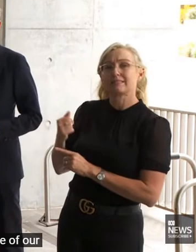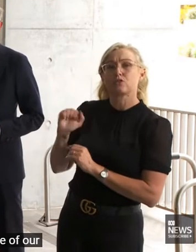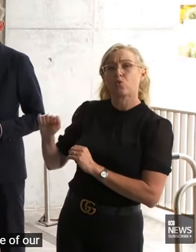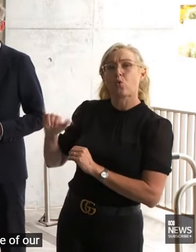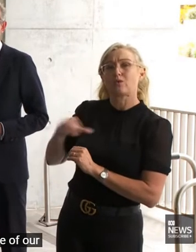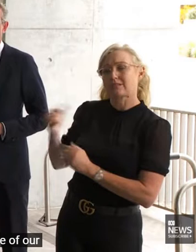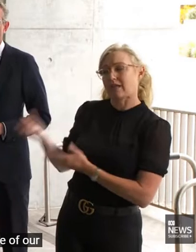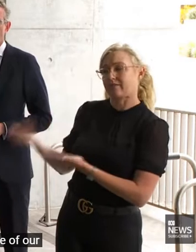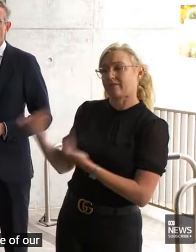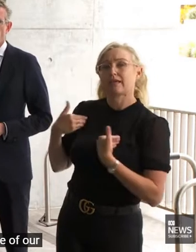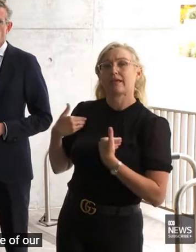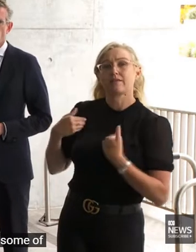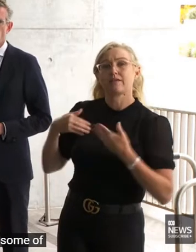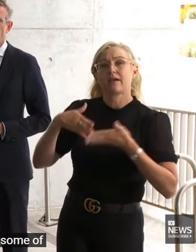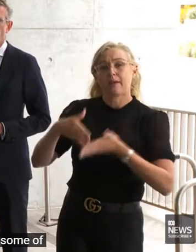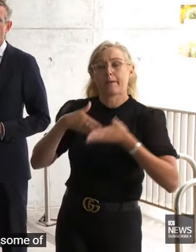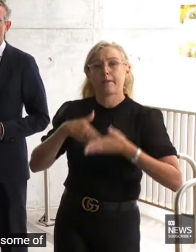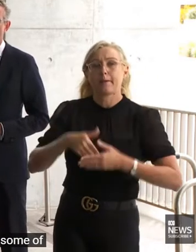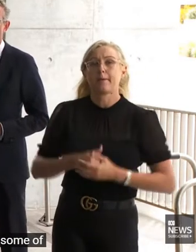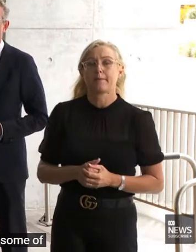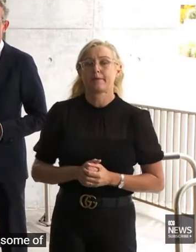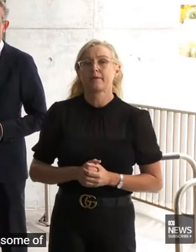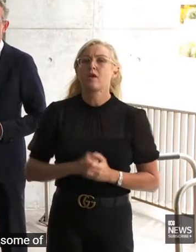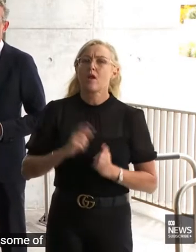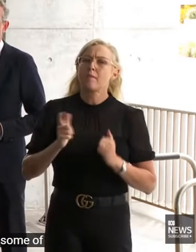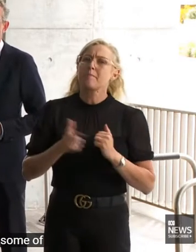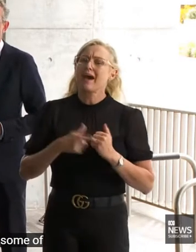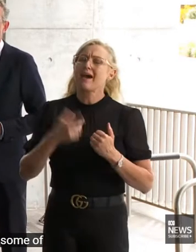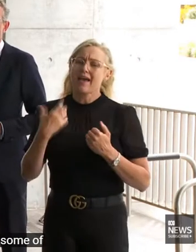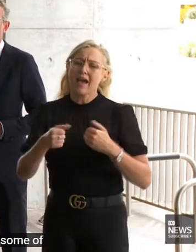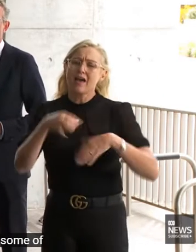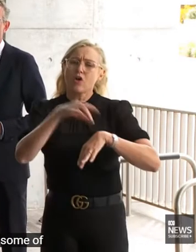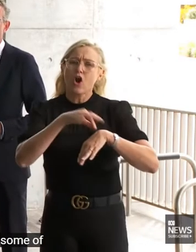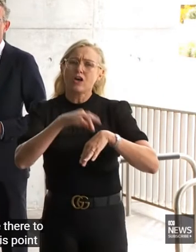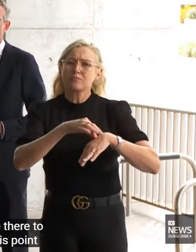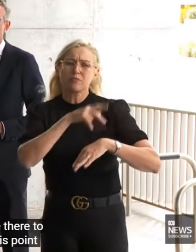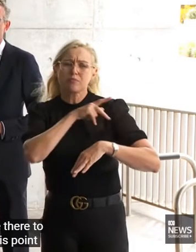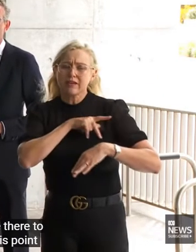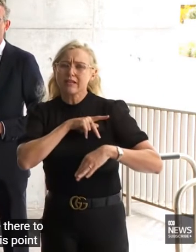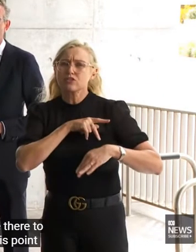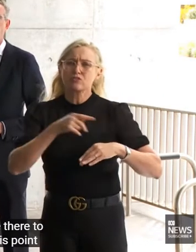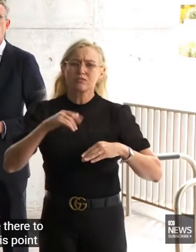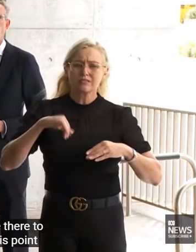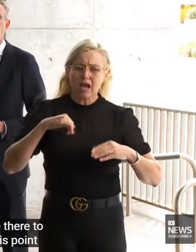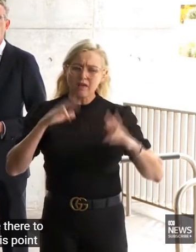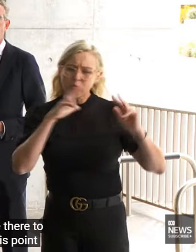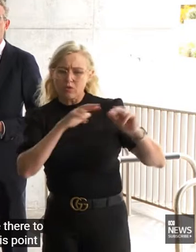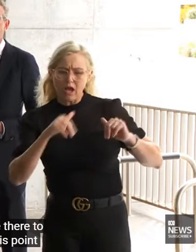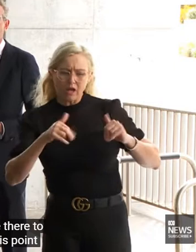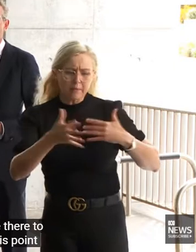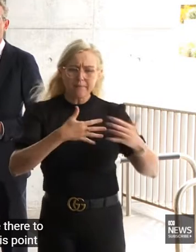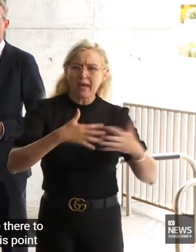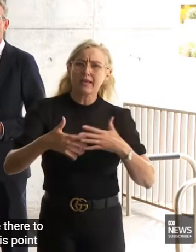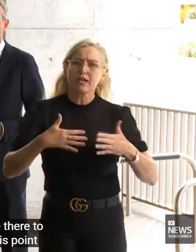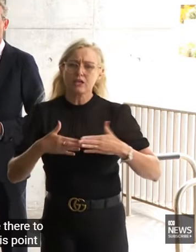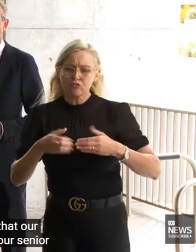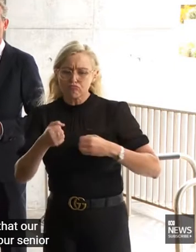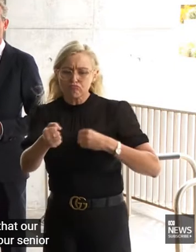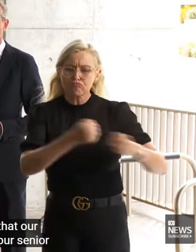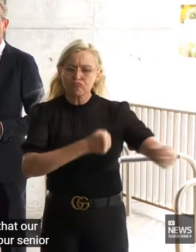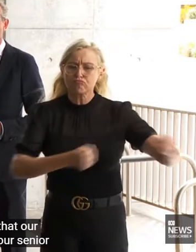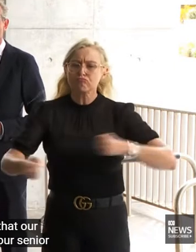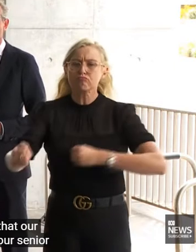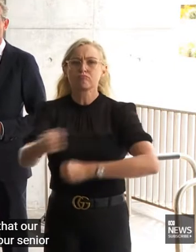that our senior management, our senior executive manage the issues through the state, through the actual hospitals. Obviously, the one thing that we do know